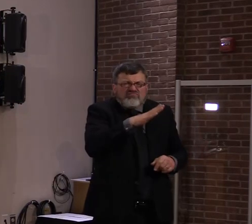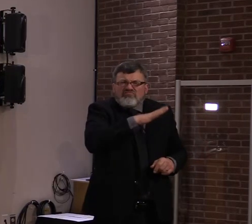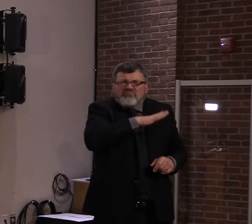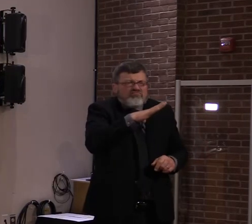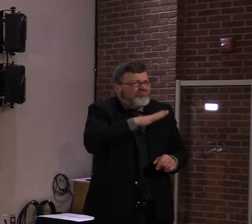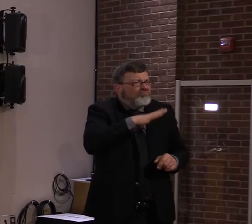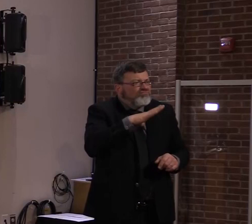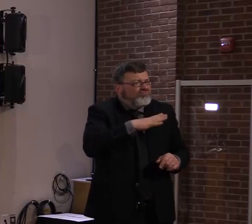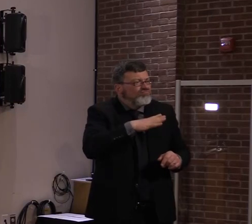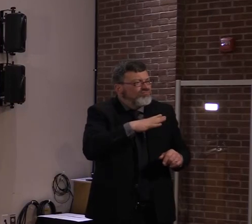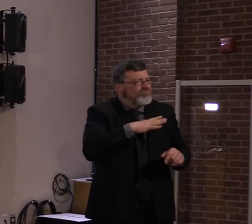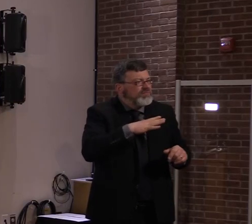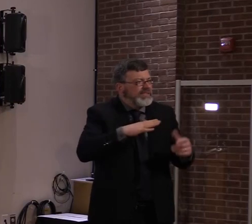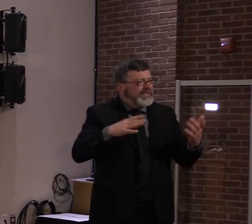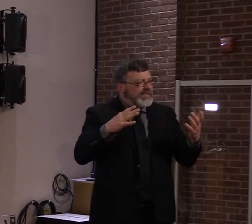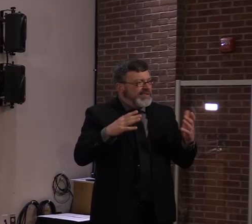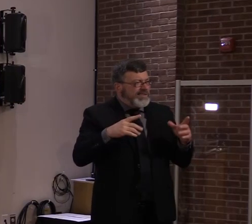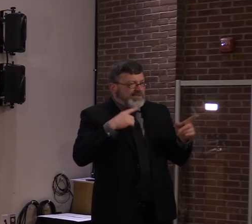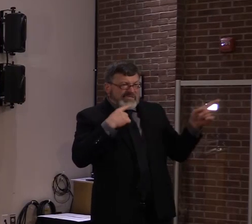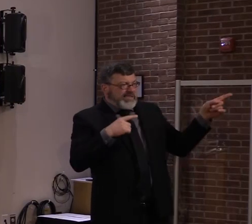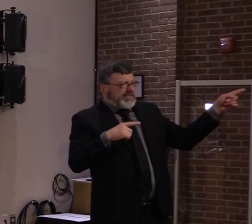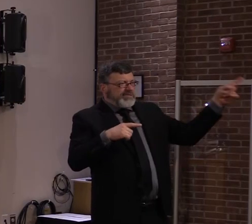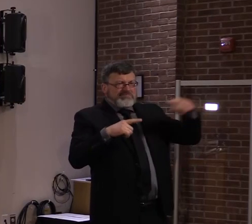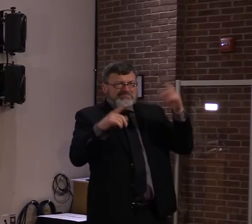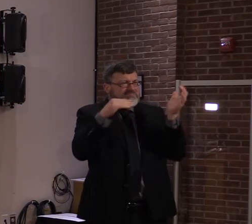to us who haven't yet found that reason.